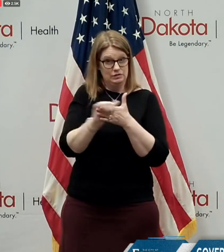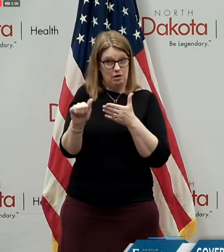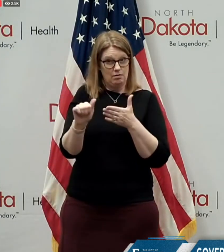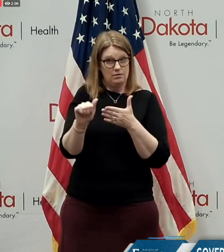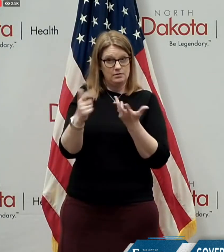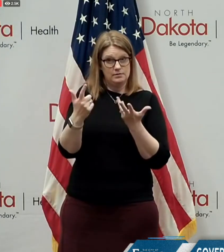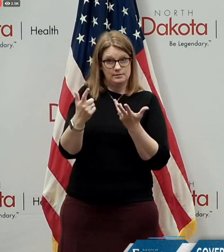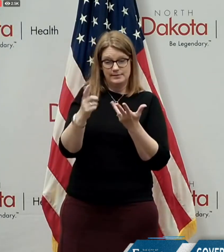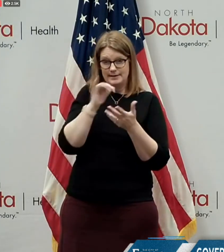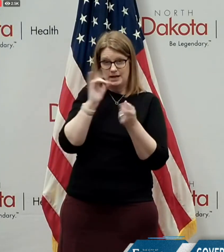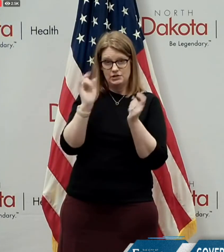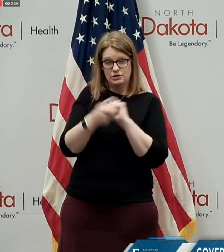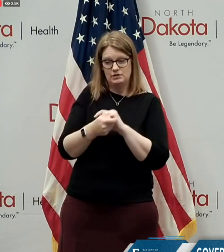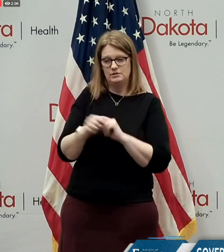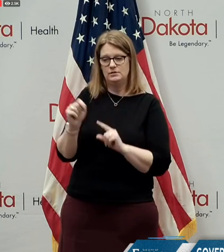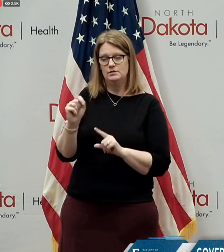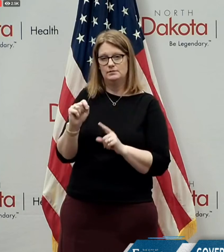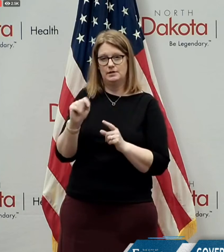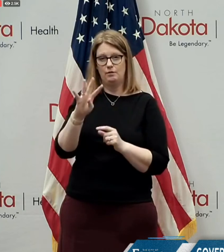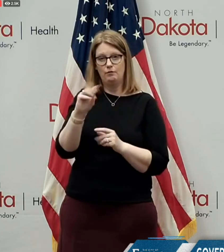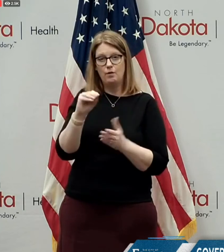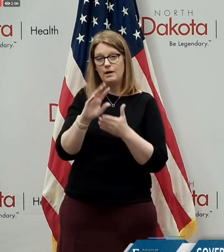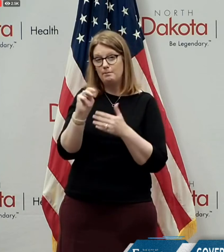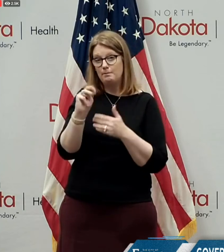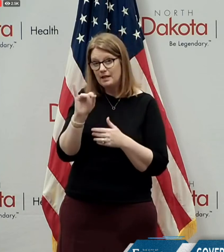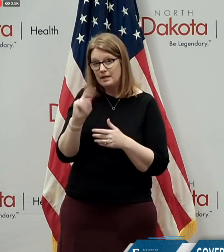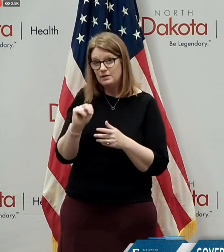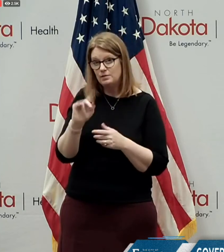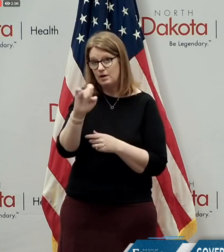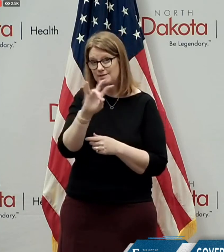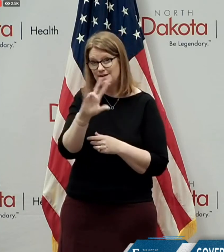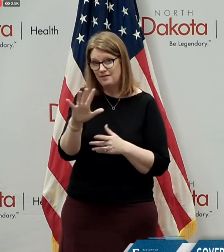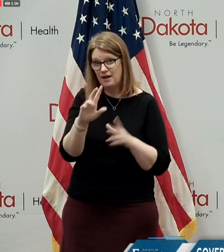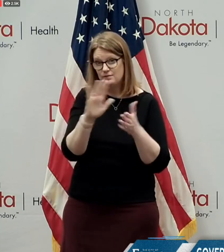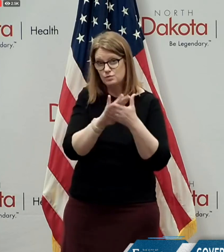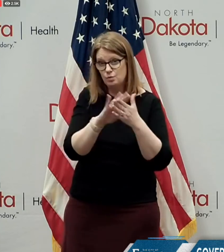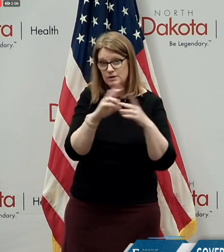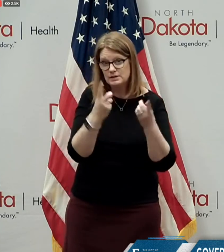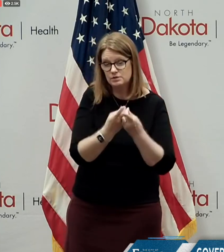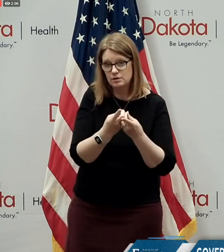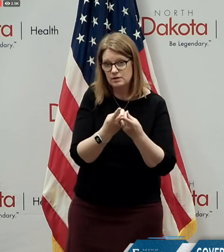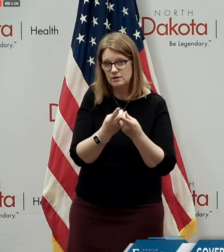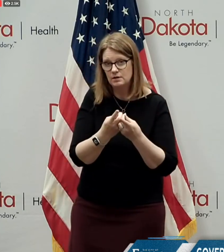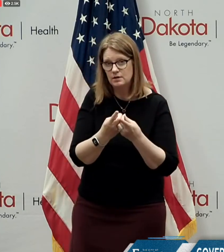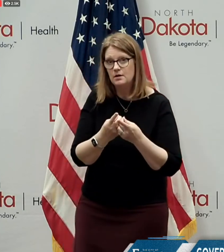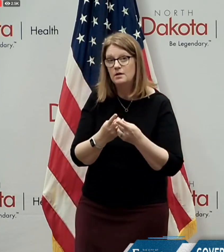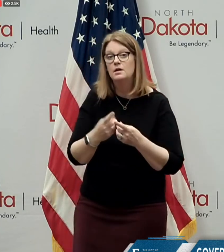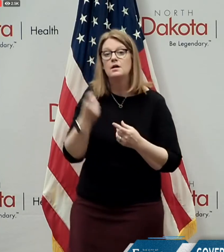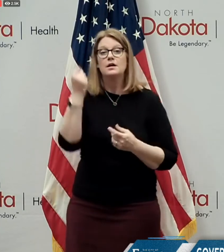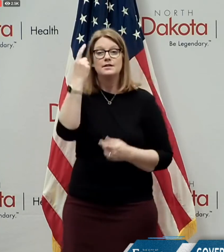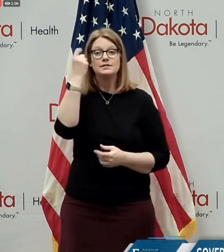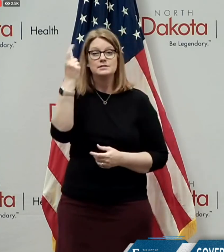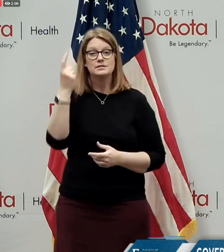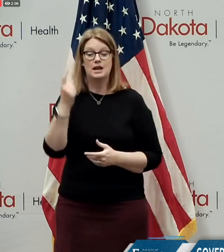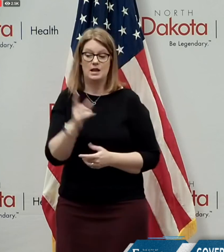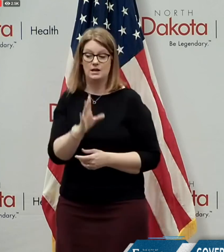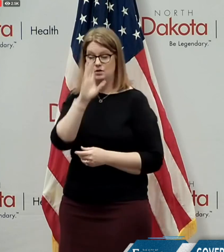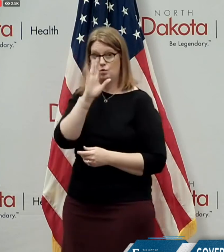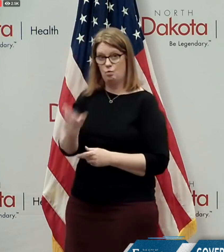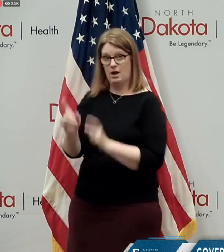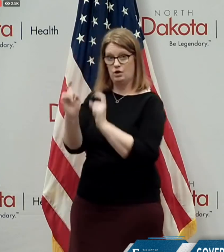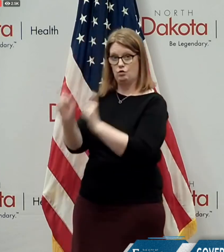million going to 175 school districts, but they can be utilized through reimbursements rather than direct